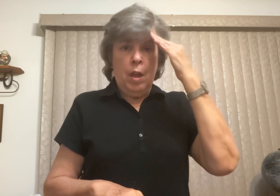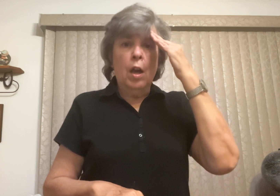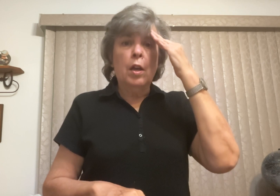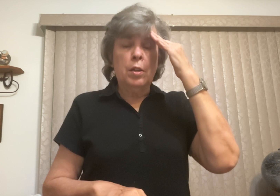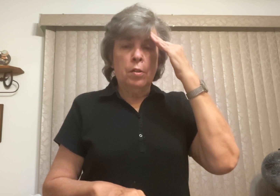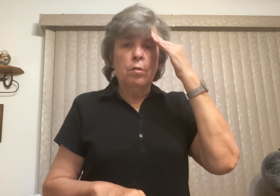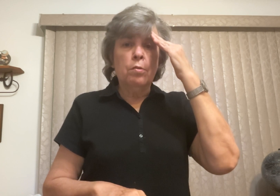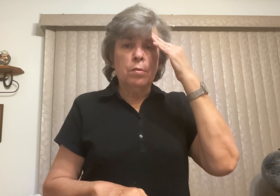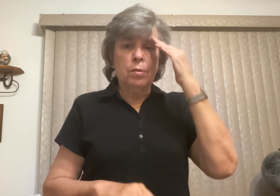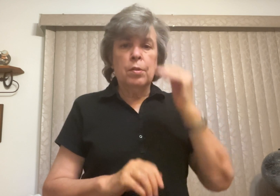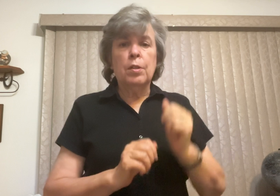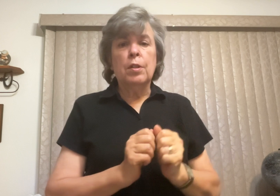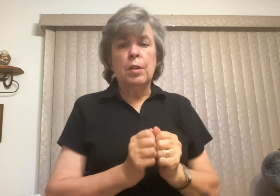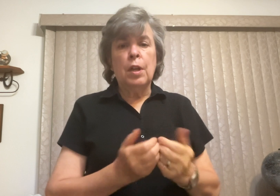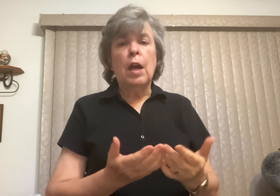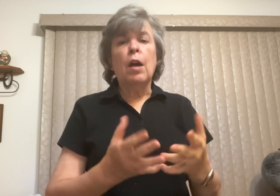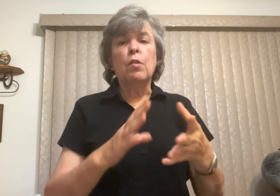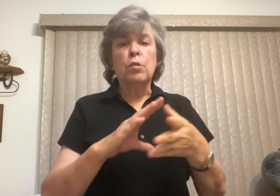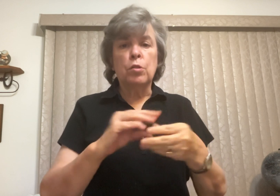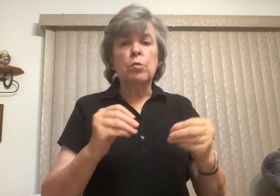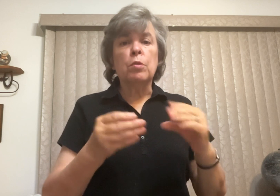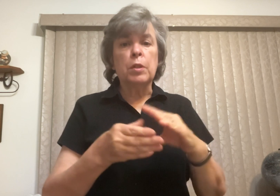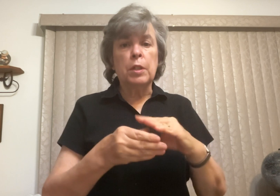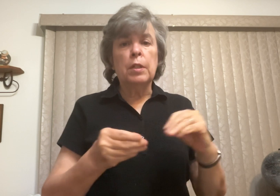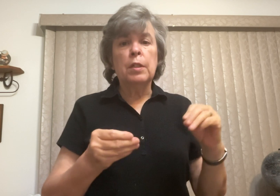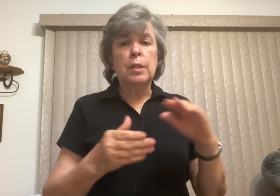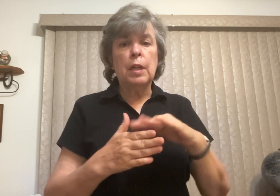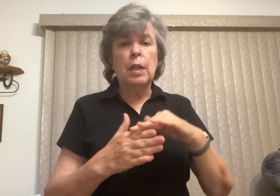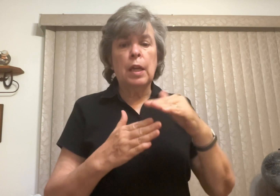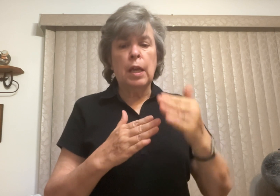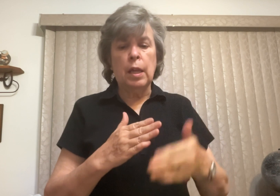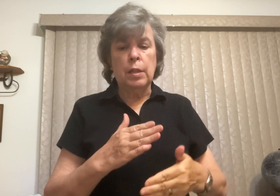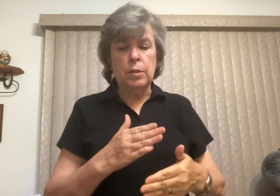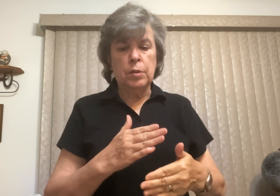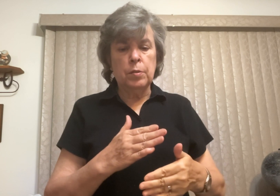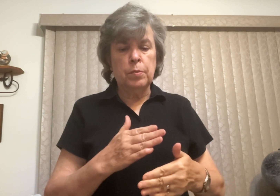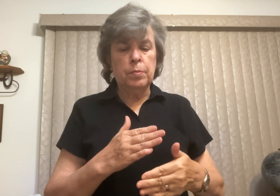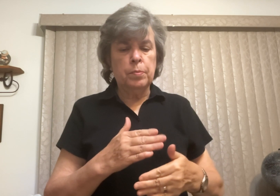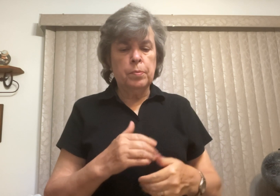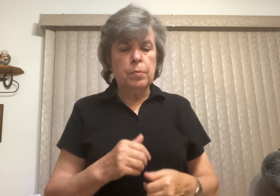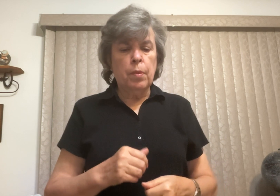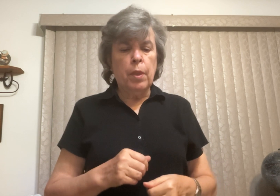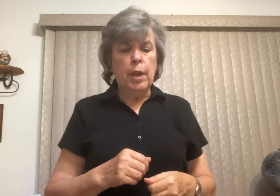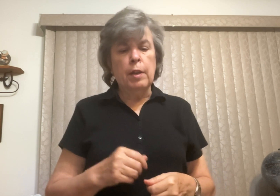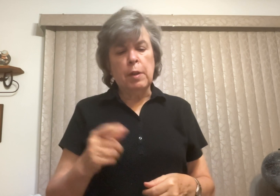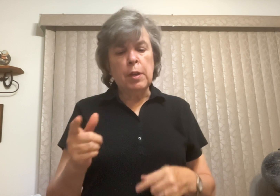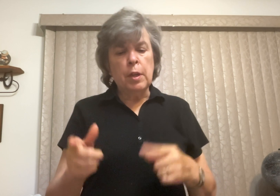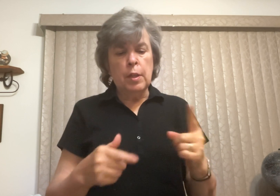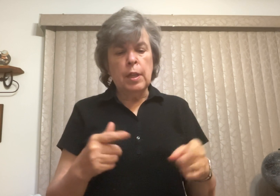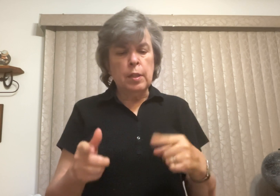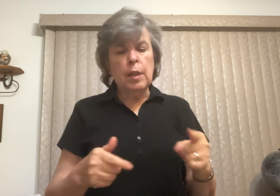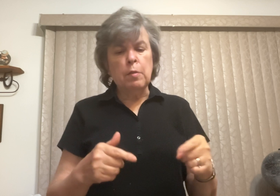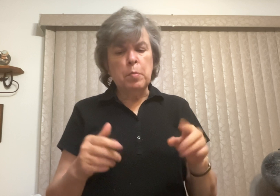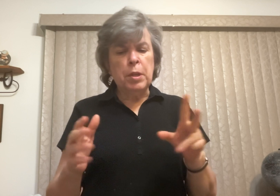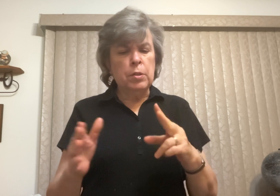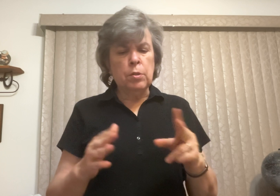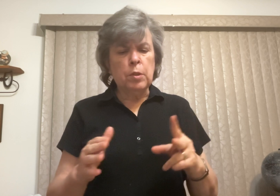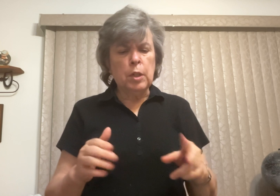I know how the story ends. Anyway, that repeats 3